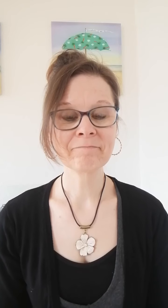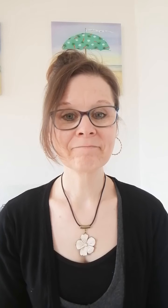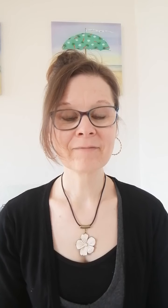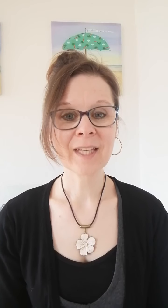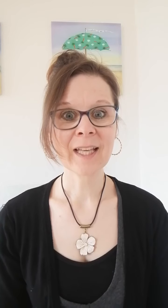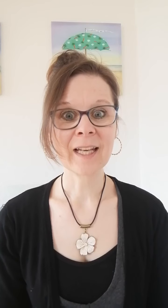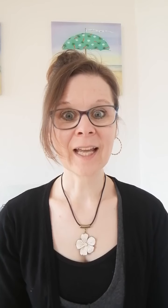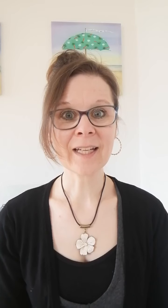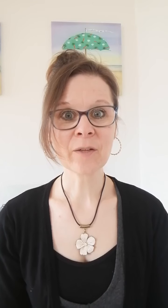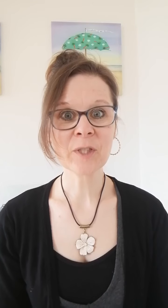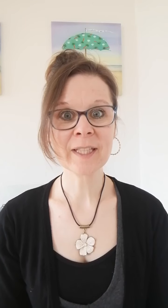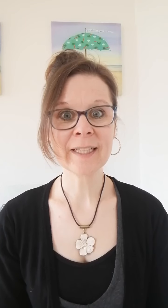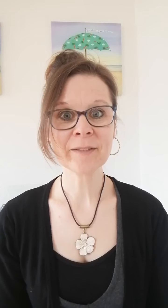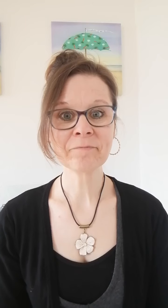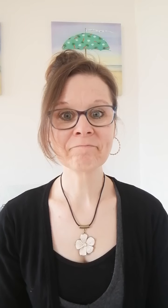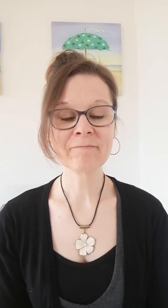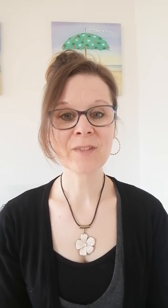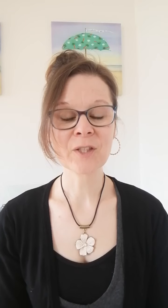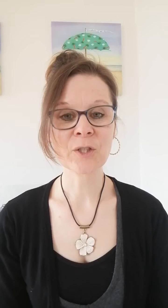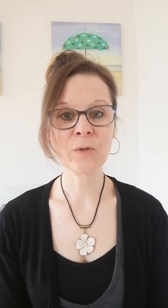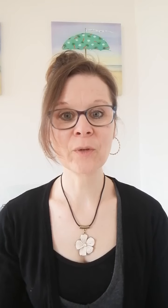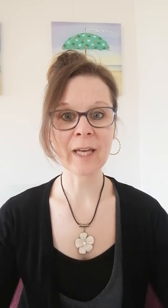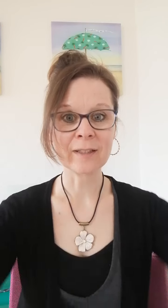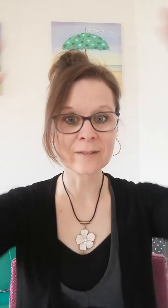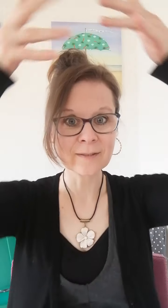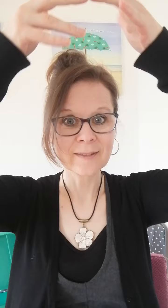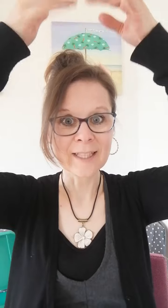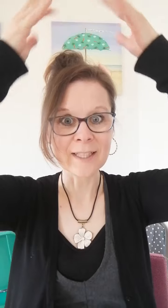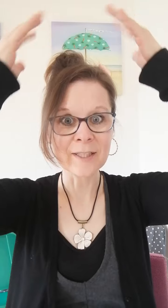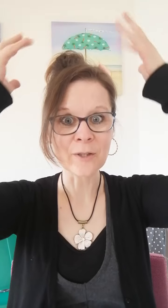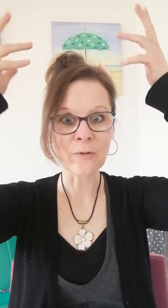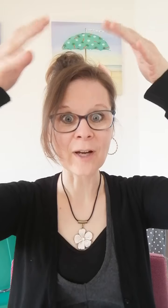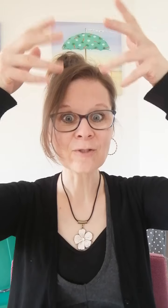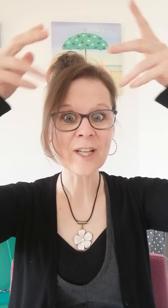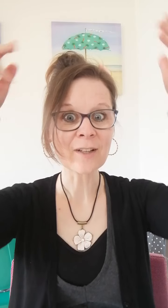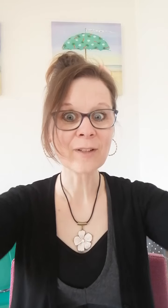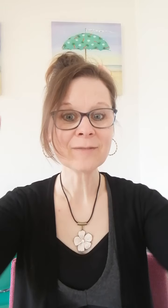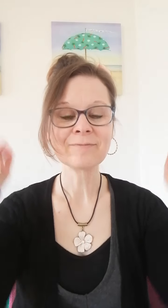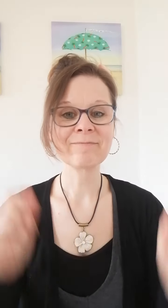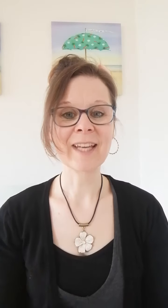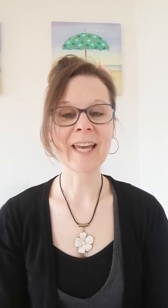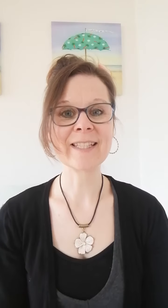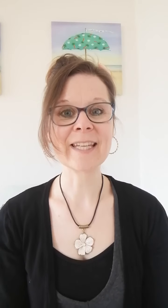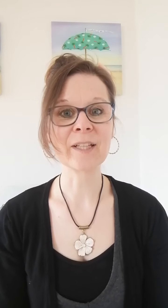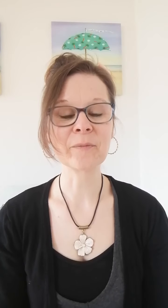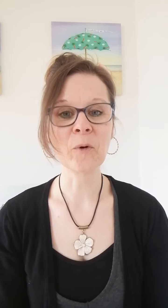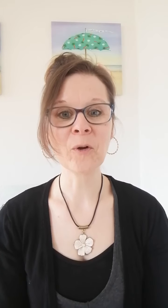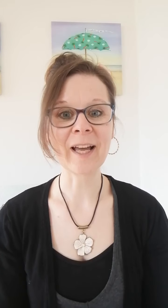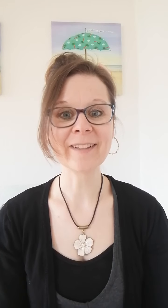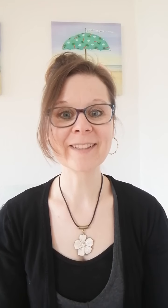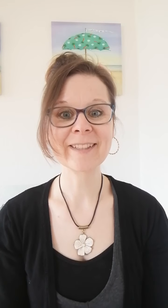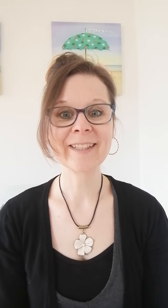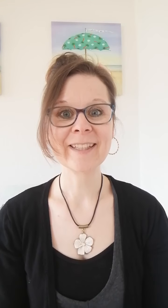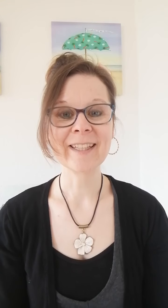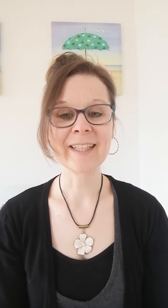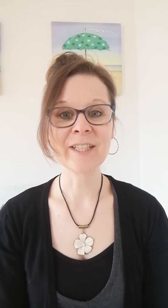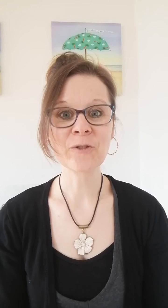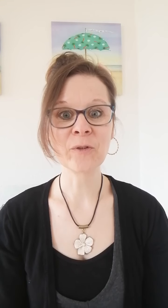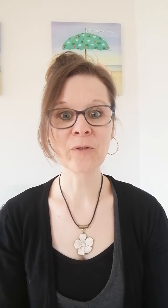light language healing, so you can heal your crown chakra and take more light into your